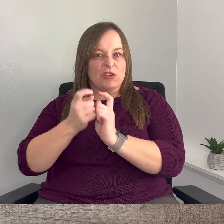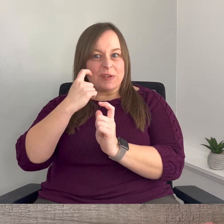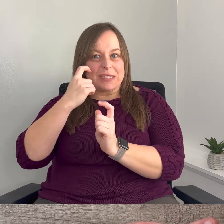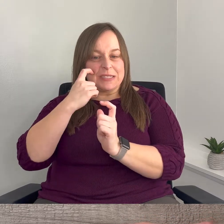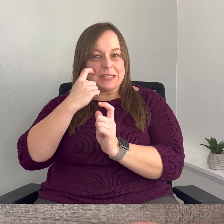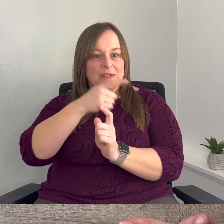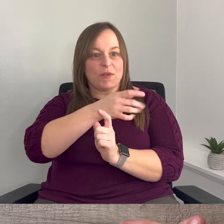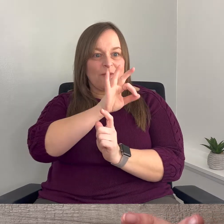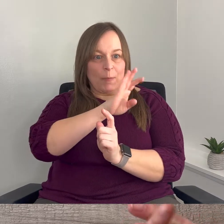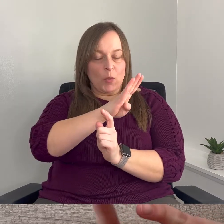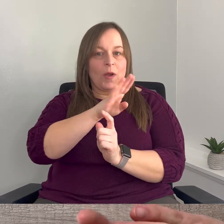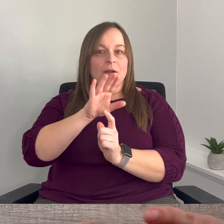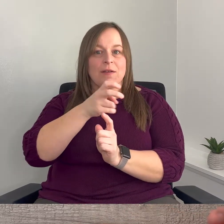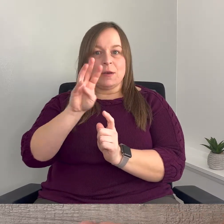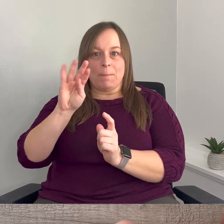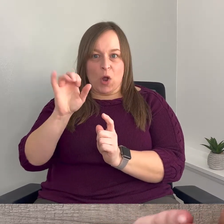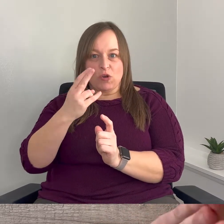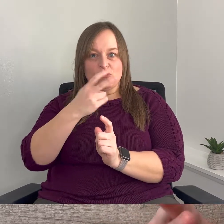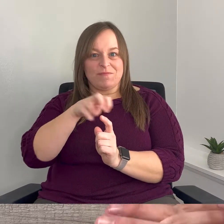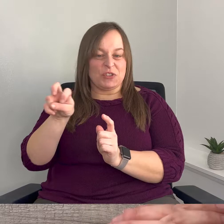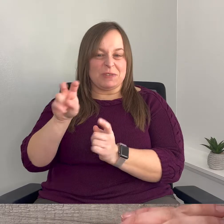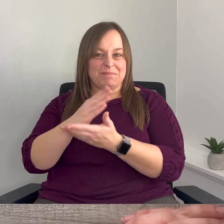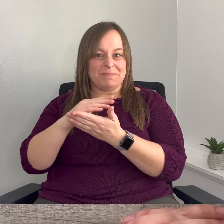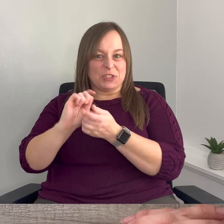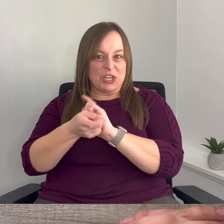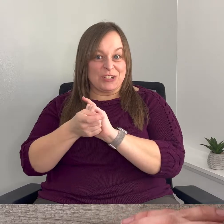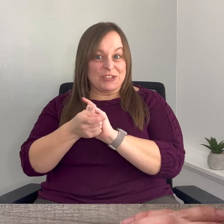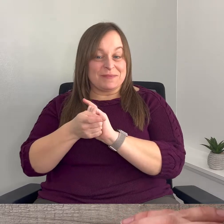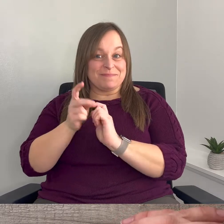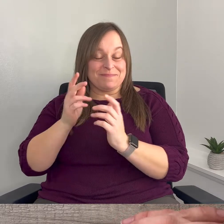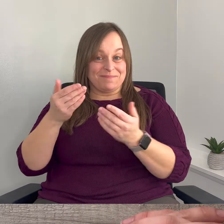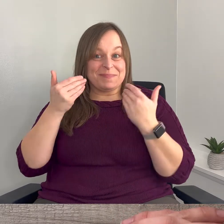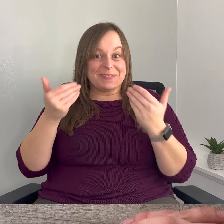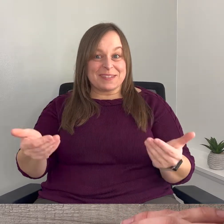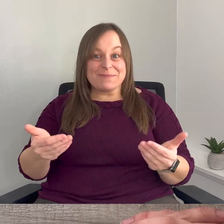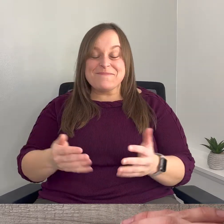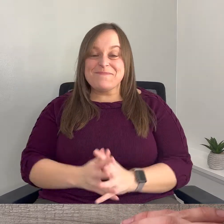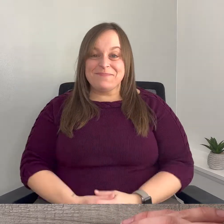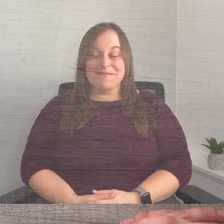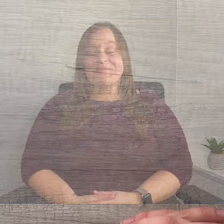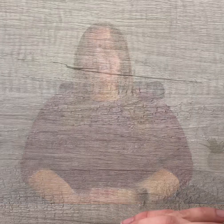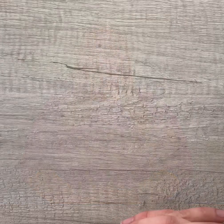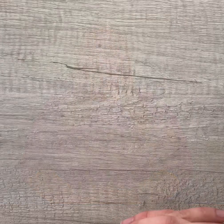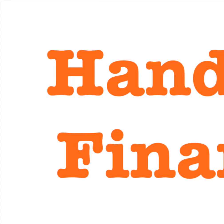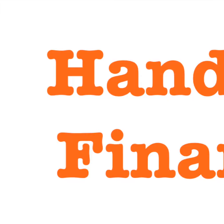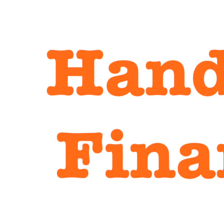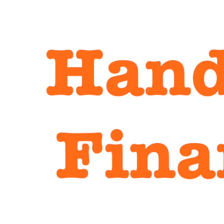changes I've made from February to March. So let's get into it.